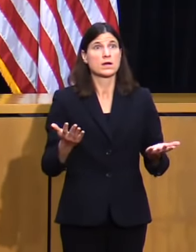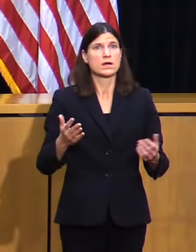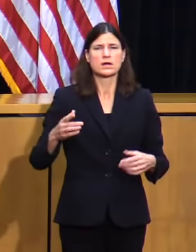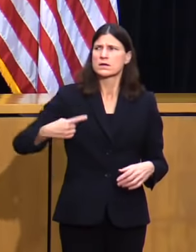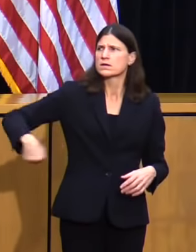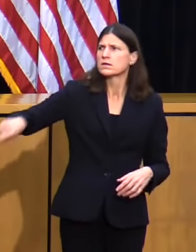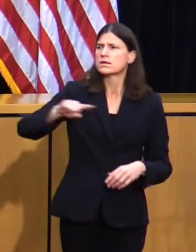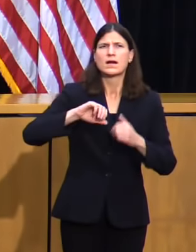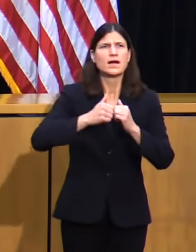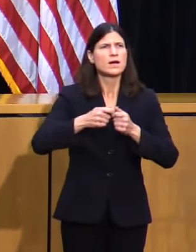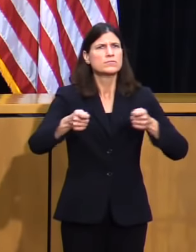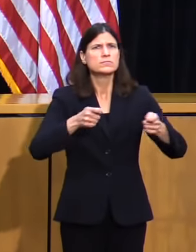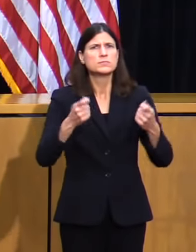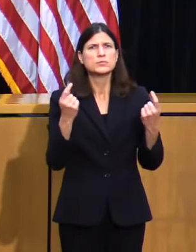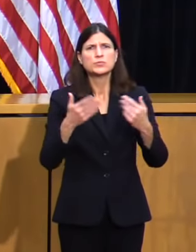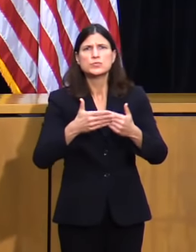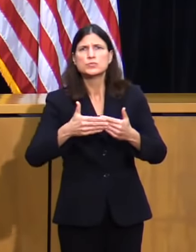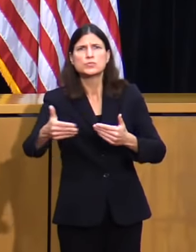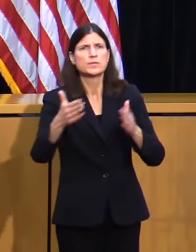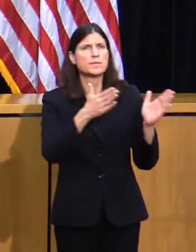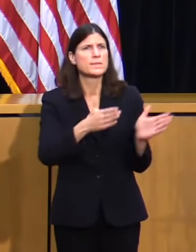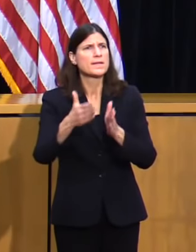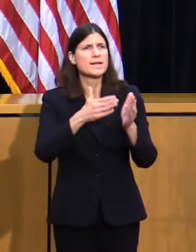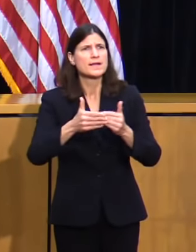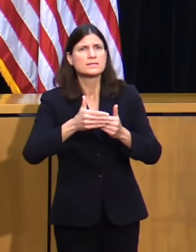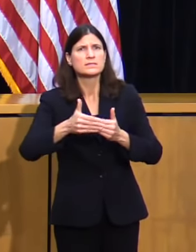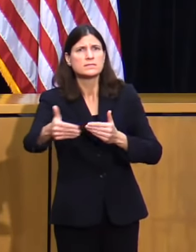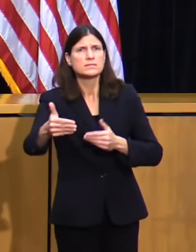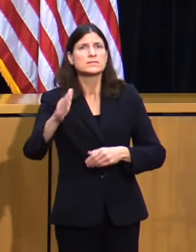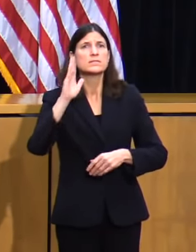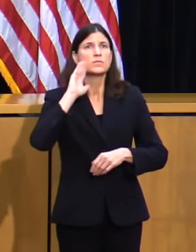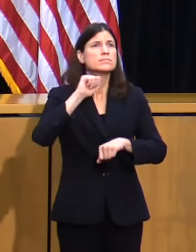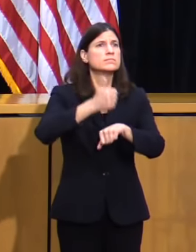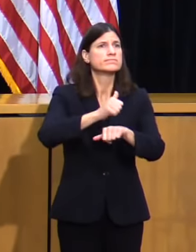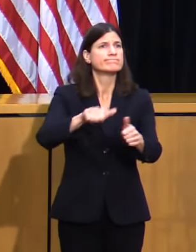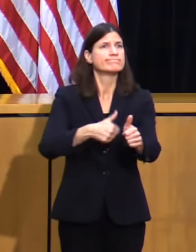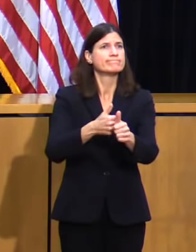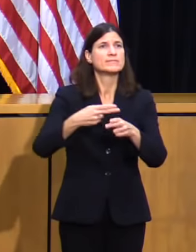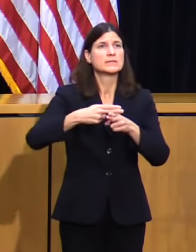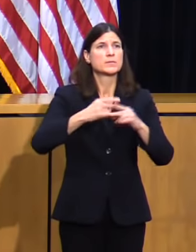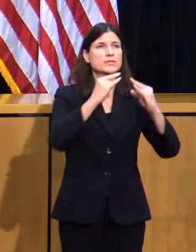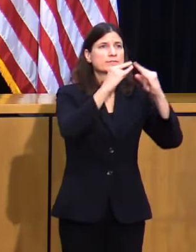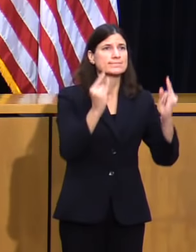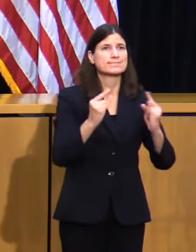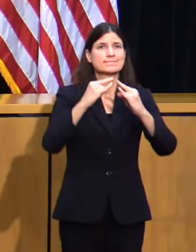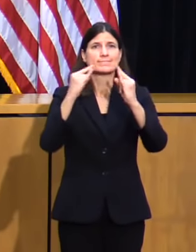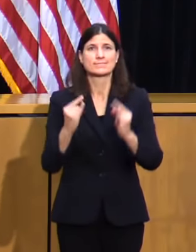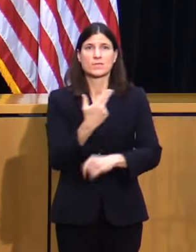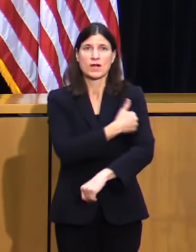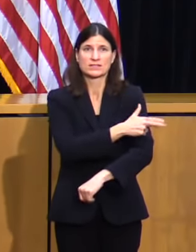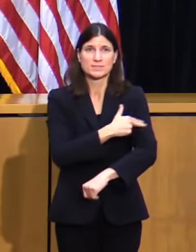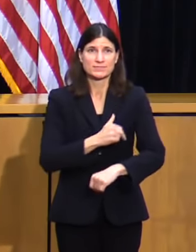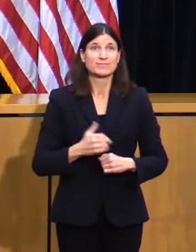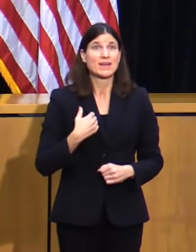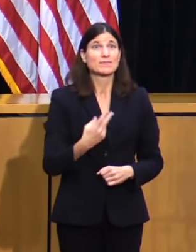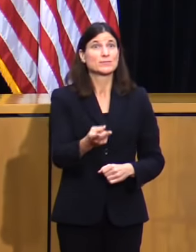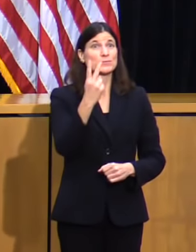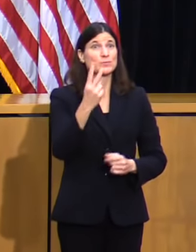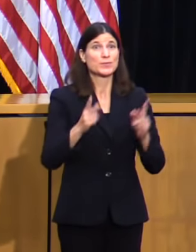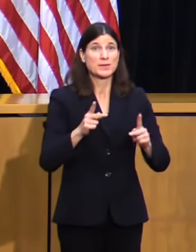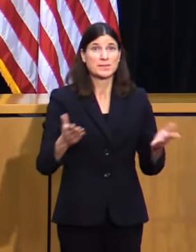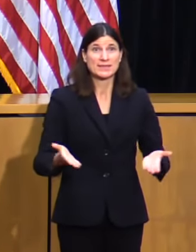start planning for setting up field hospitals. We're pleased to be joined by Eric Dixon, who's the CEO of